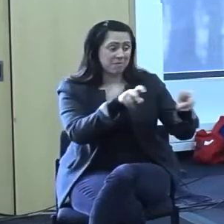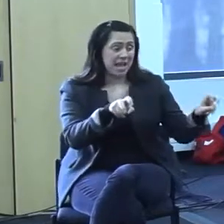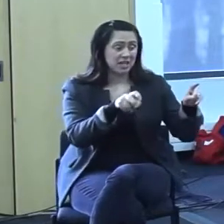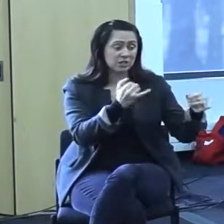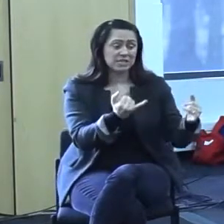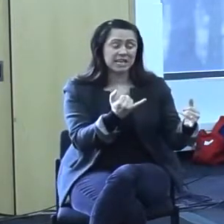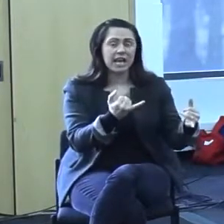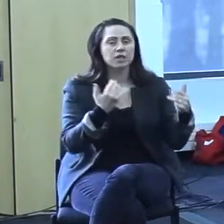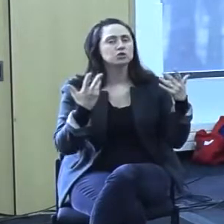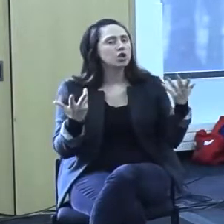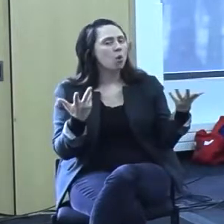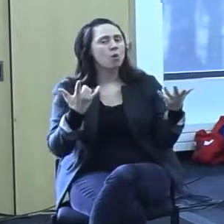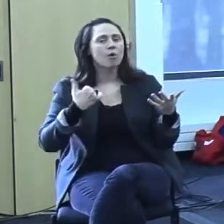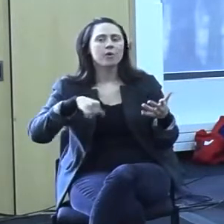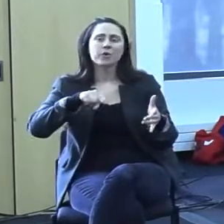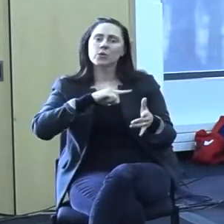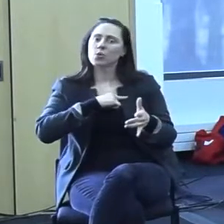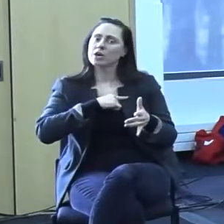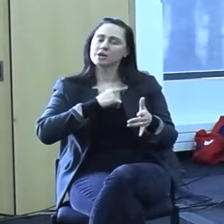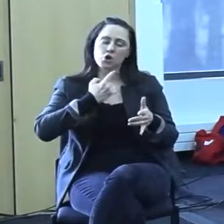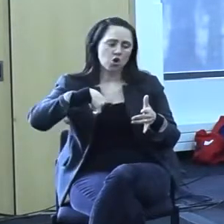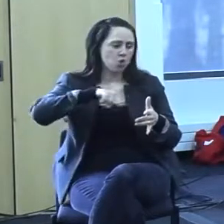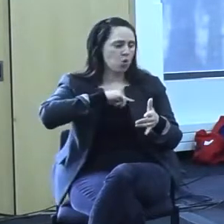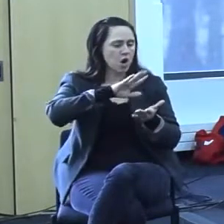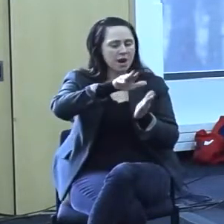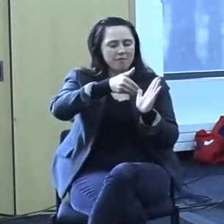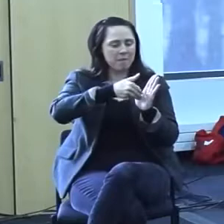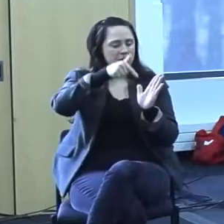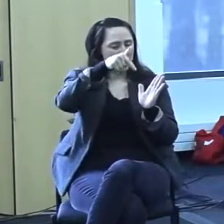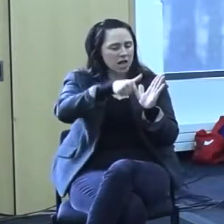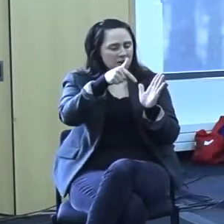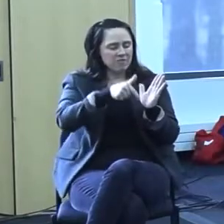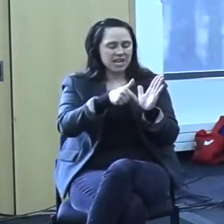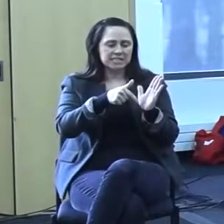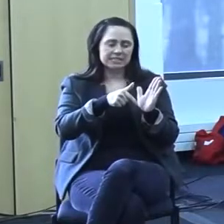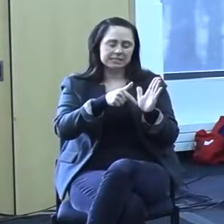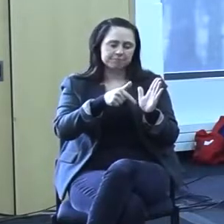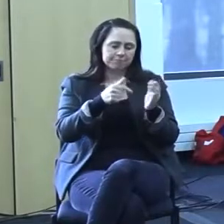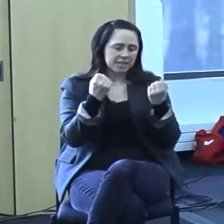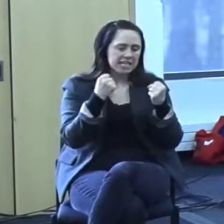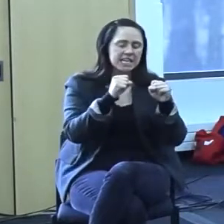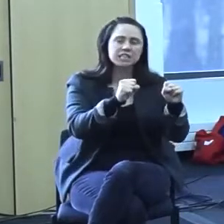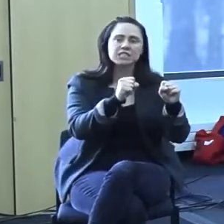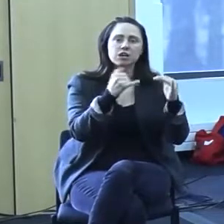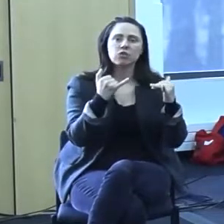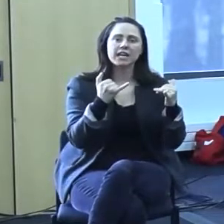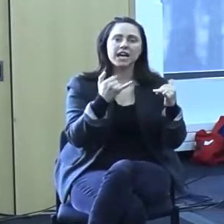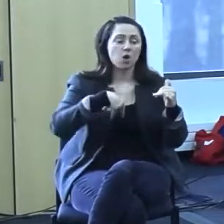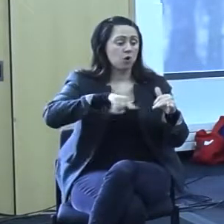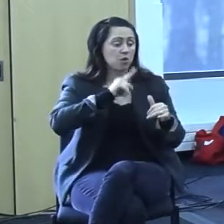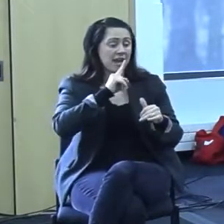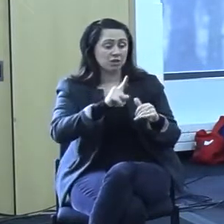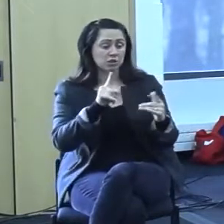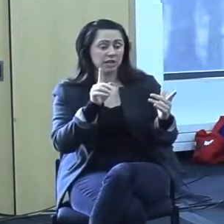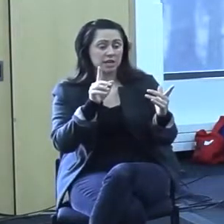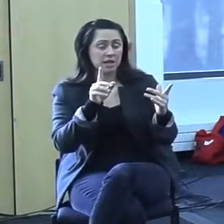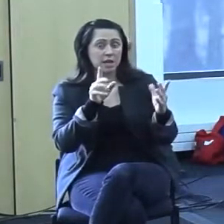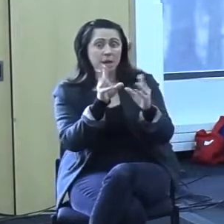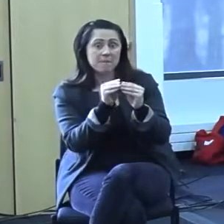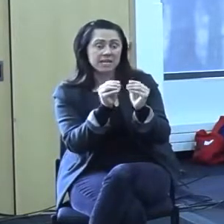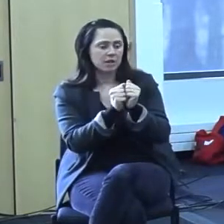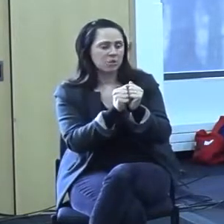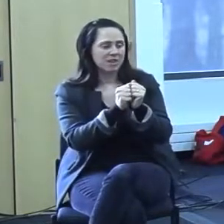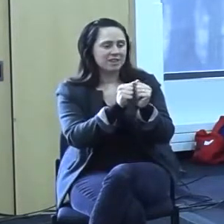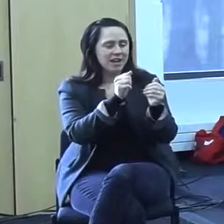panel today. So we're in the middle of this initiative right now, and we're actually meeting with experts